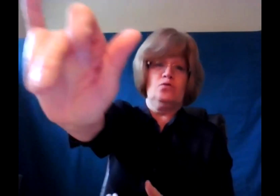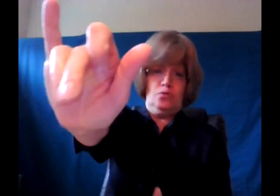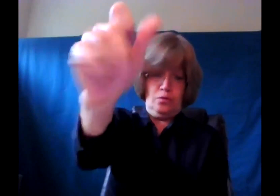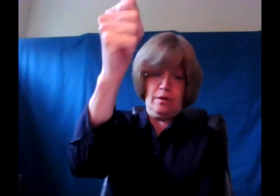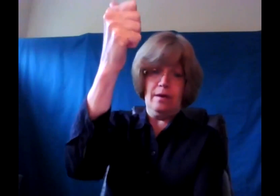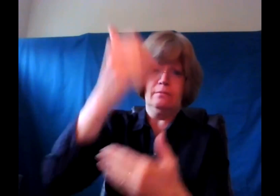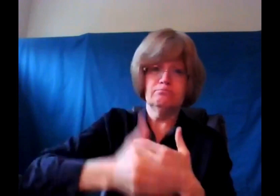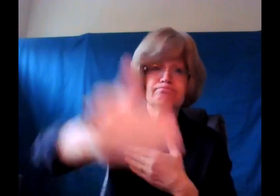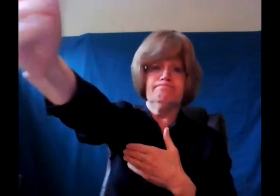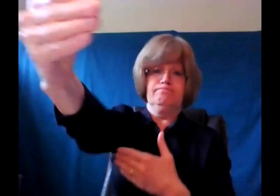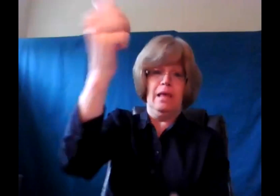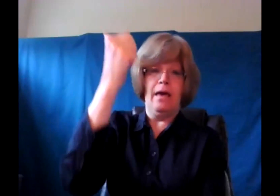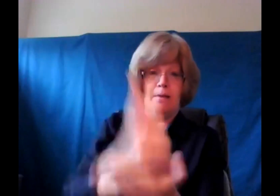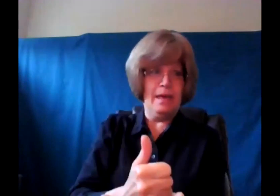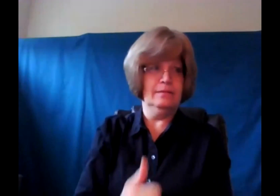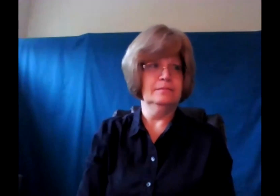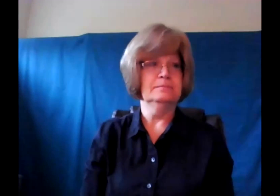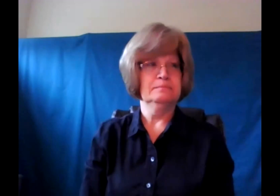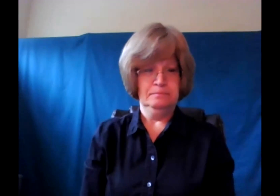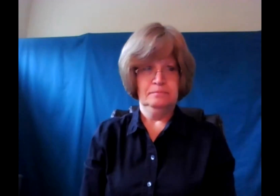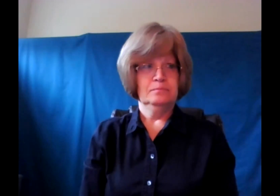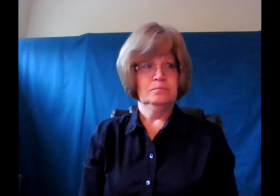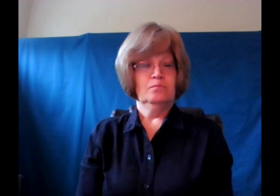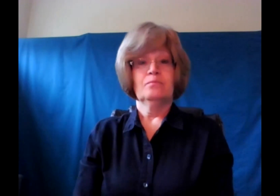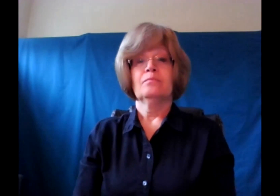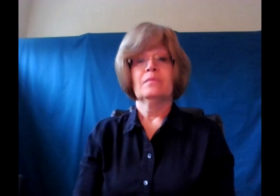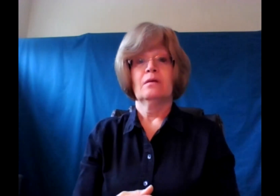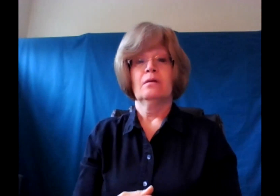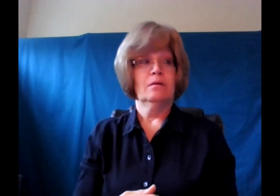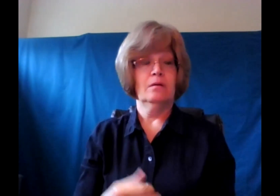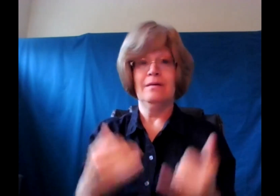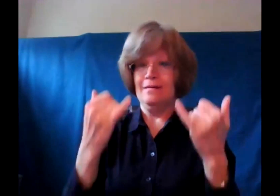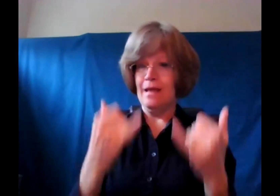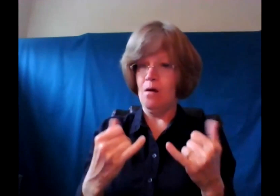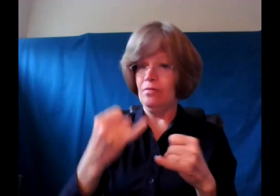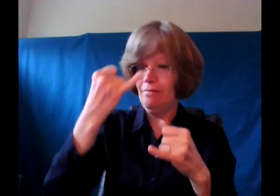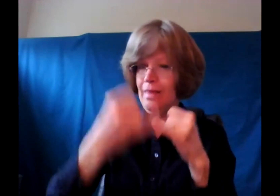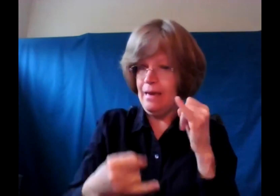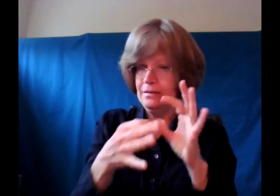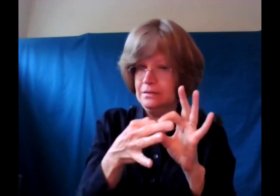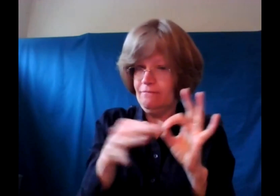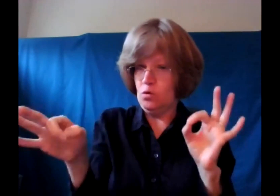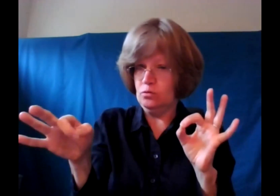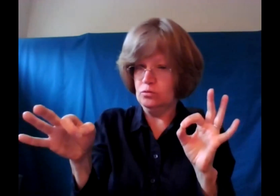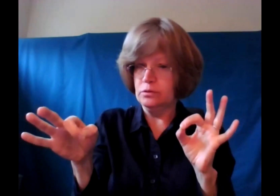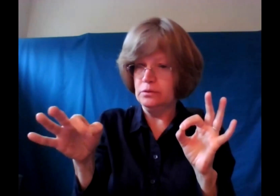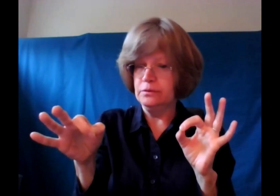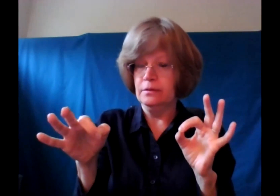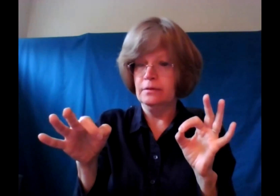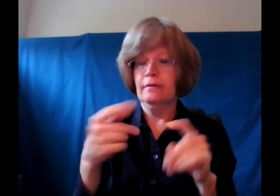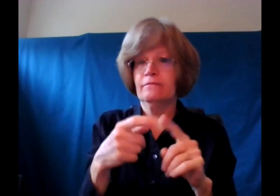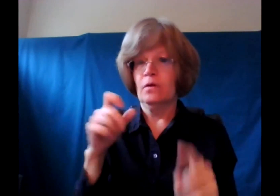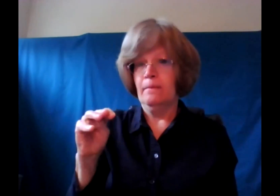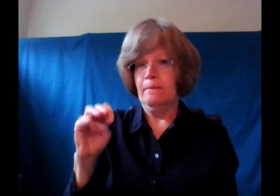ever. Amen. Then I want you to hear just this last portion in